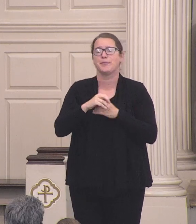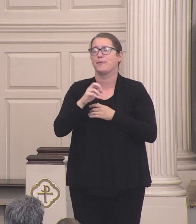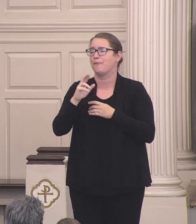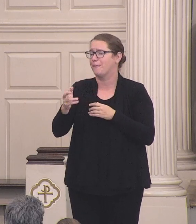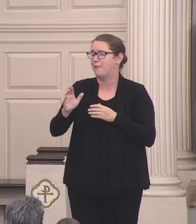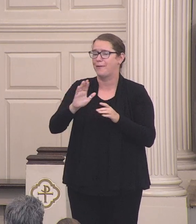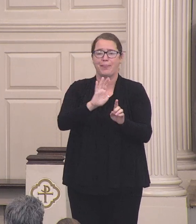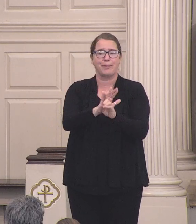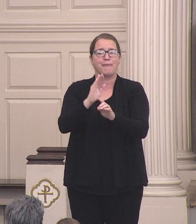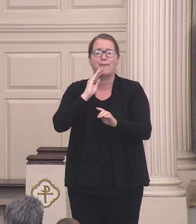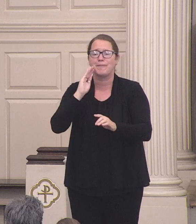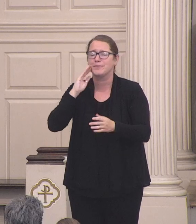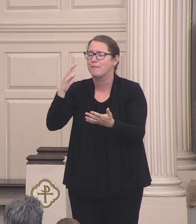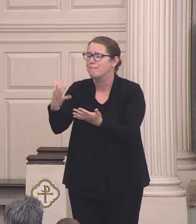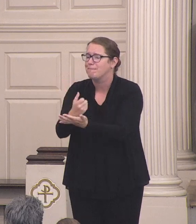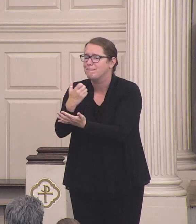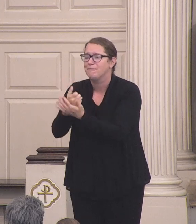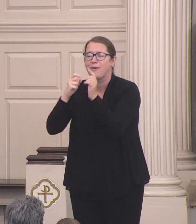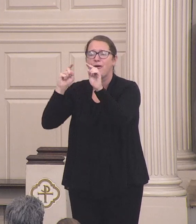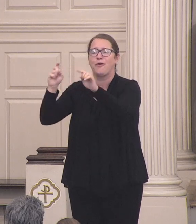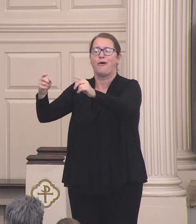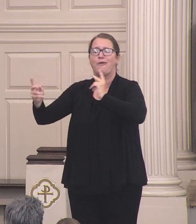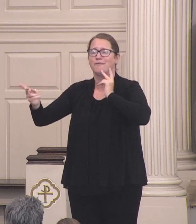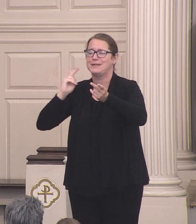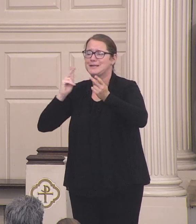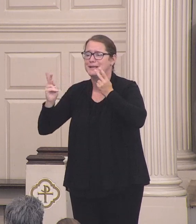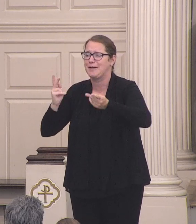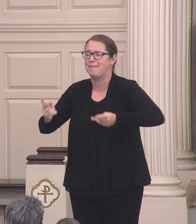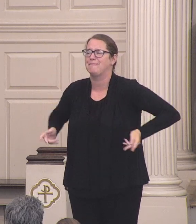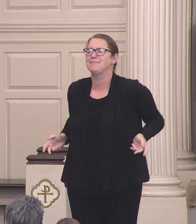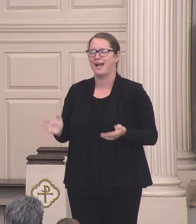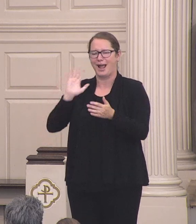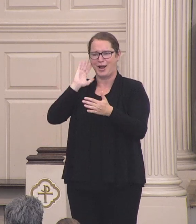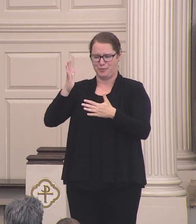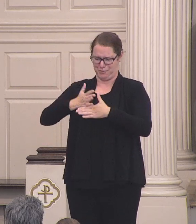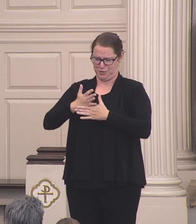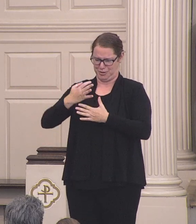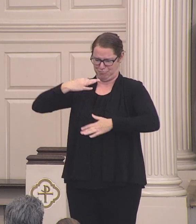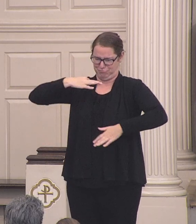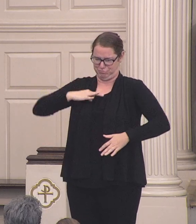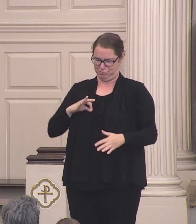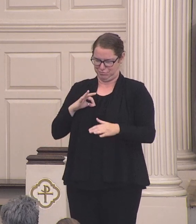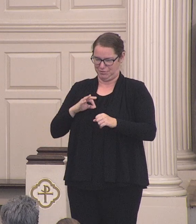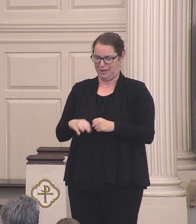visit them, and you will share this plenary indulgence.